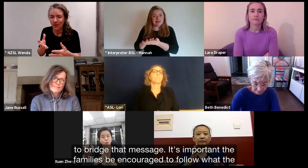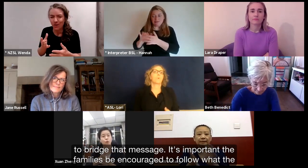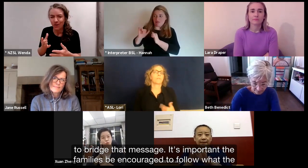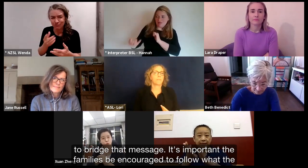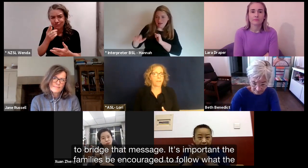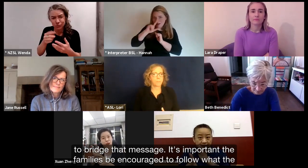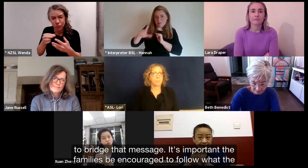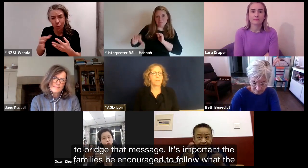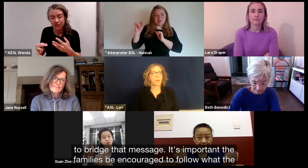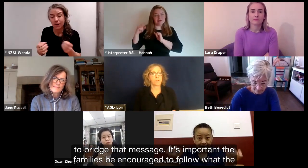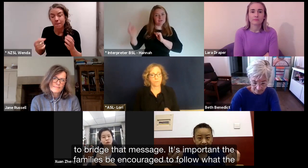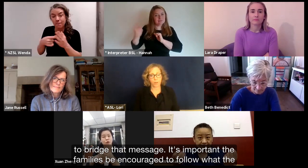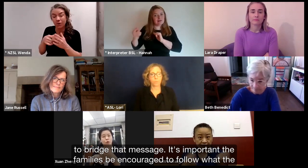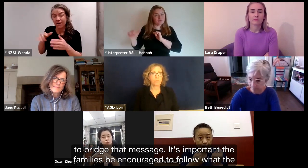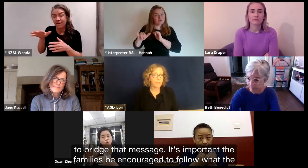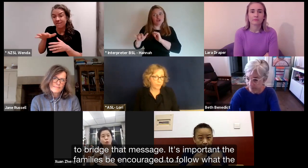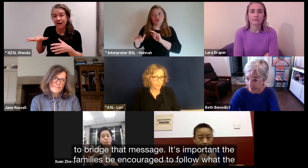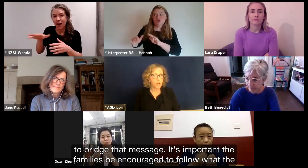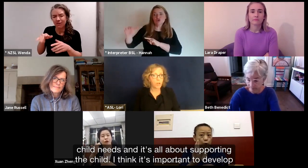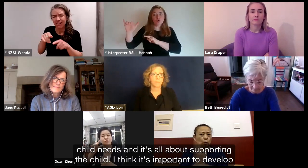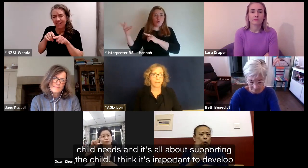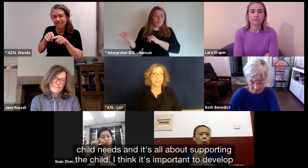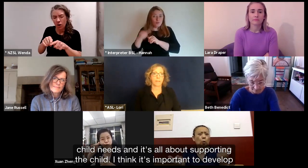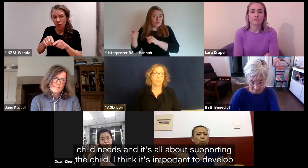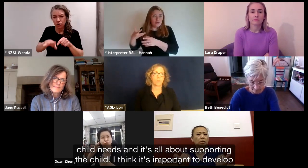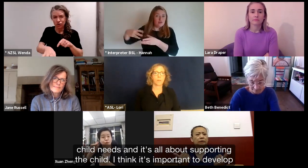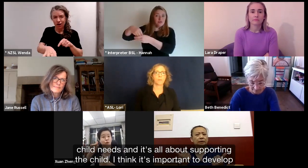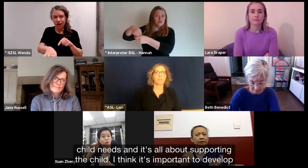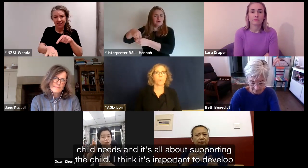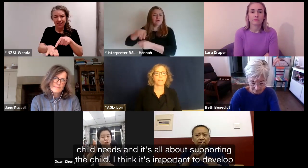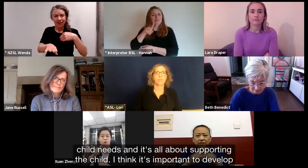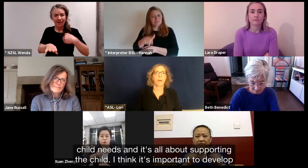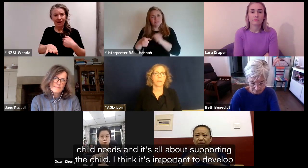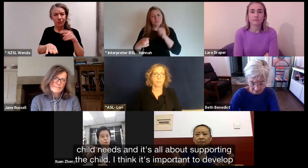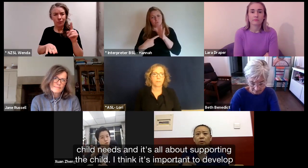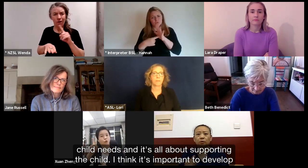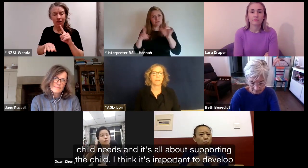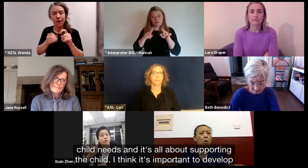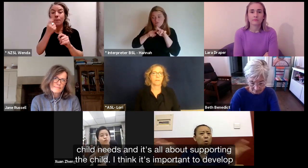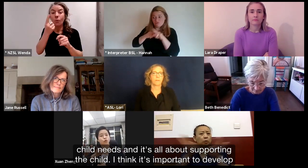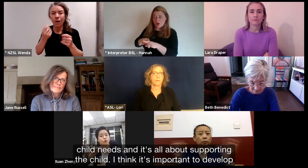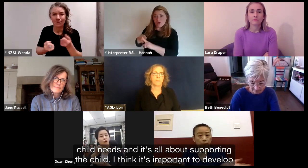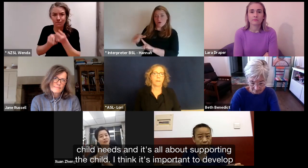It's important that the families be encouraged to follow really what the child needs. And it's all about supporting the child.